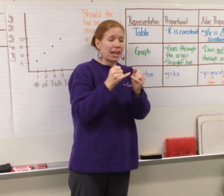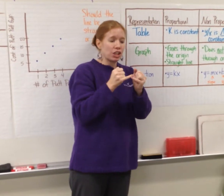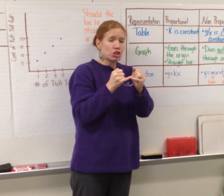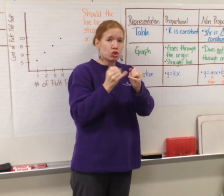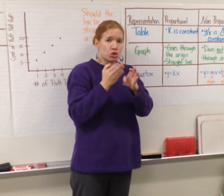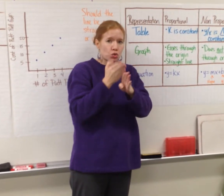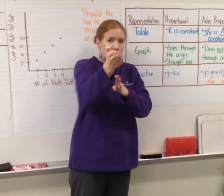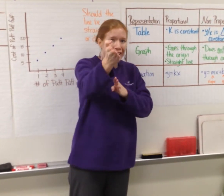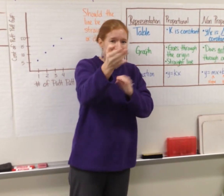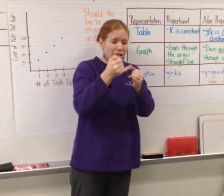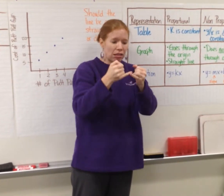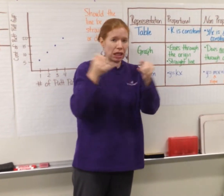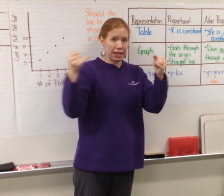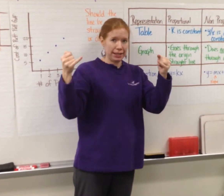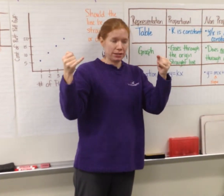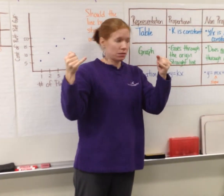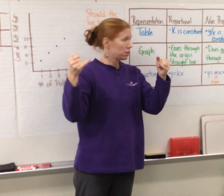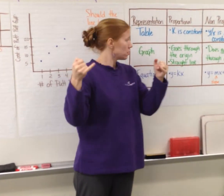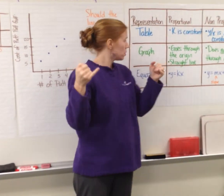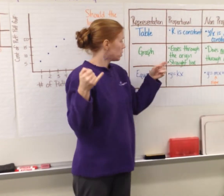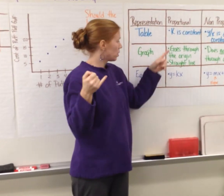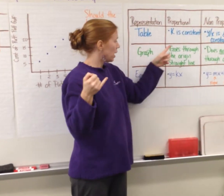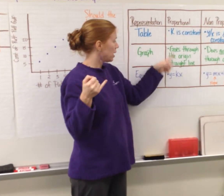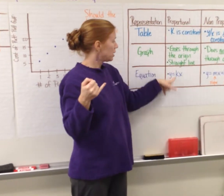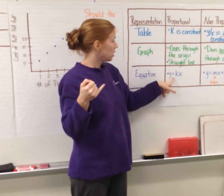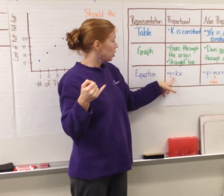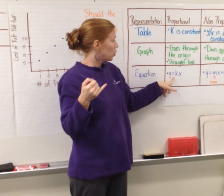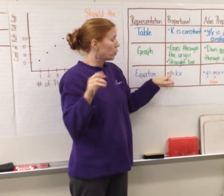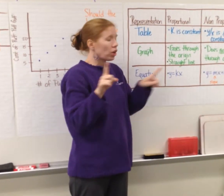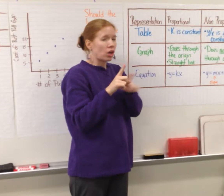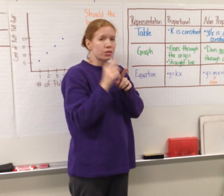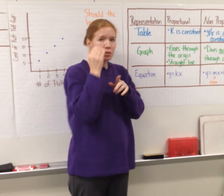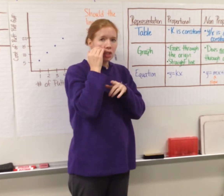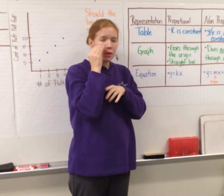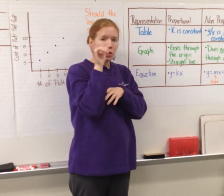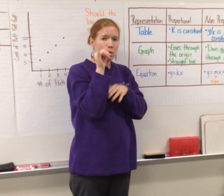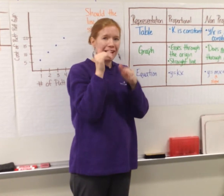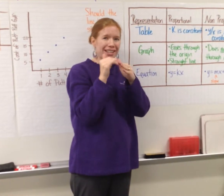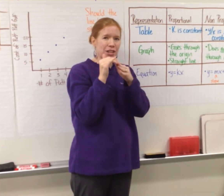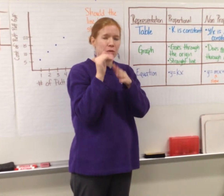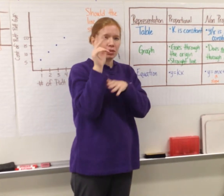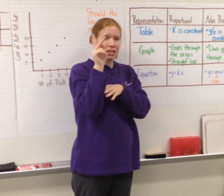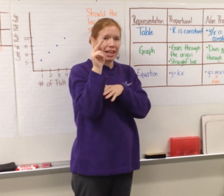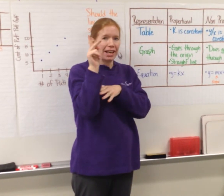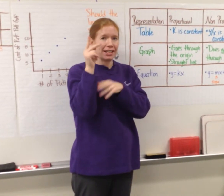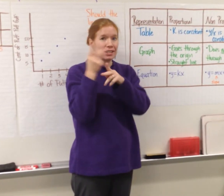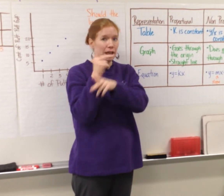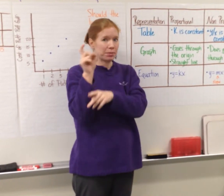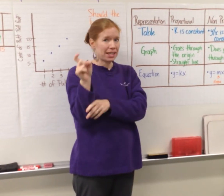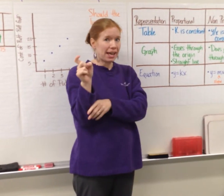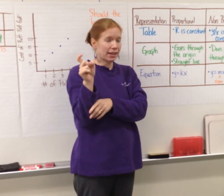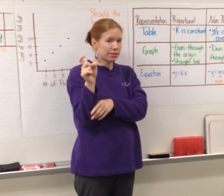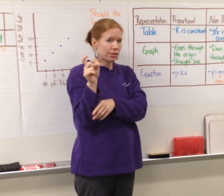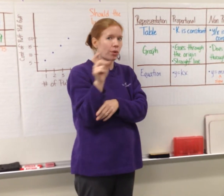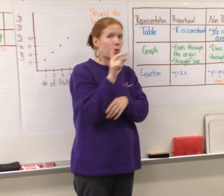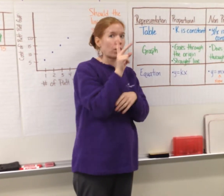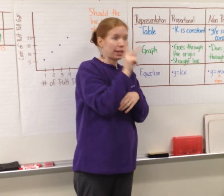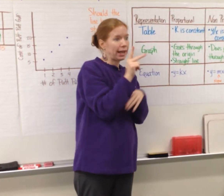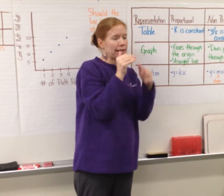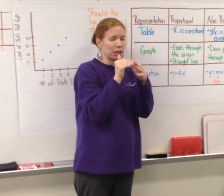a straight line. Okay? We also know that y equals k times x, or k